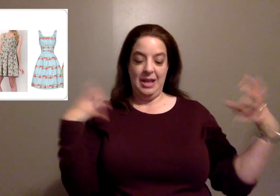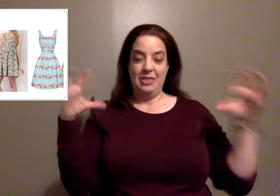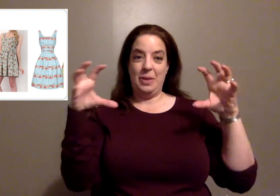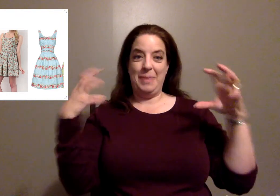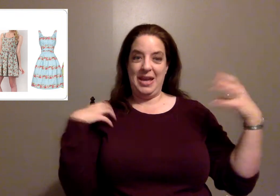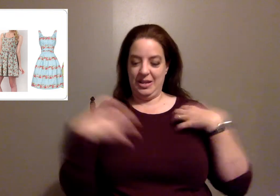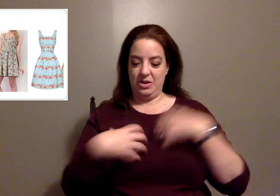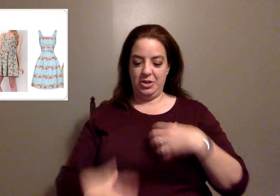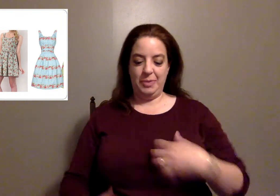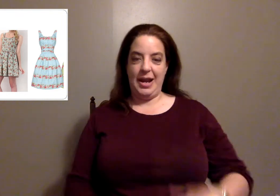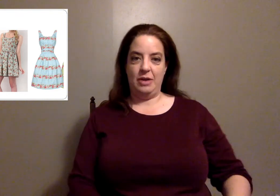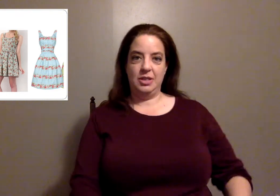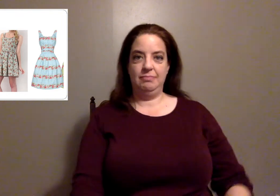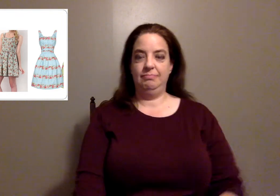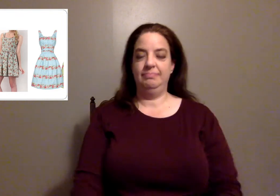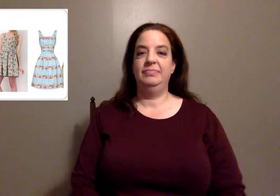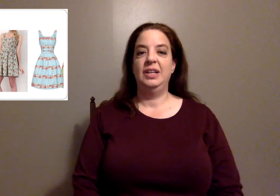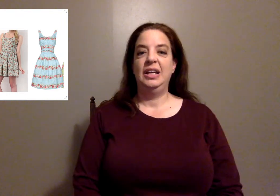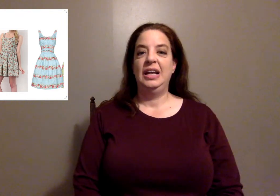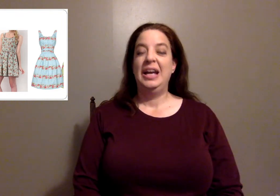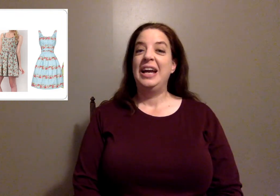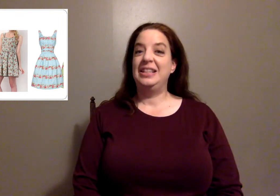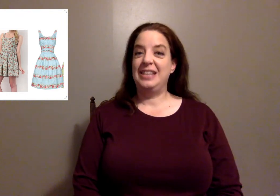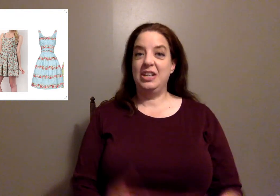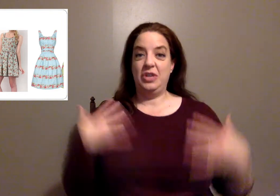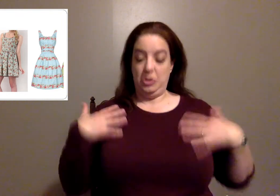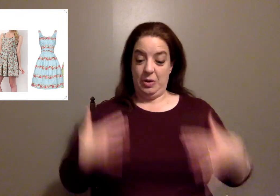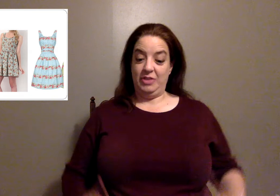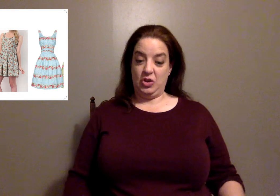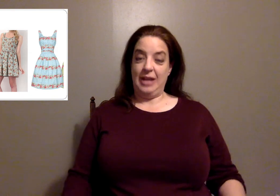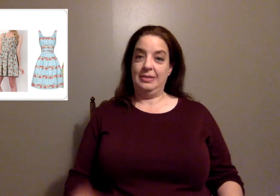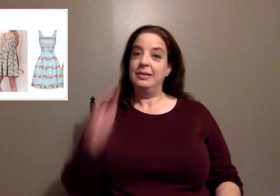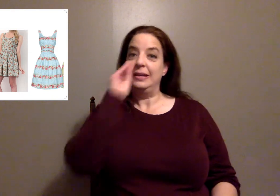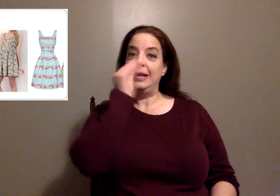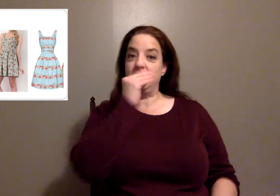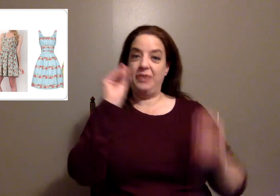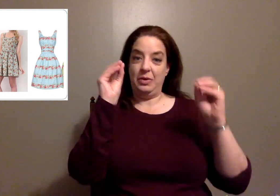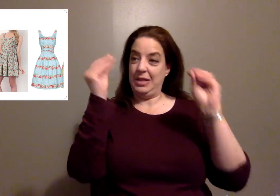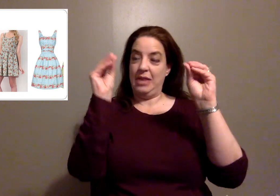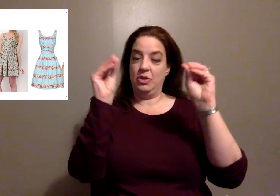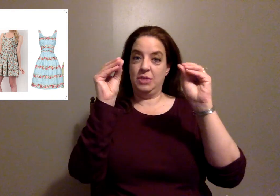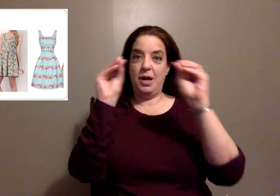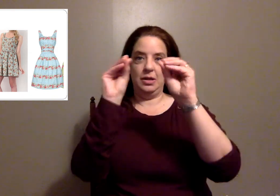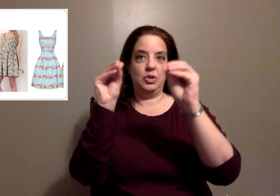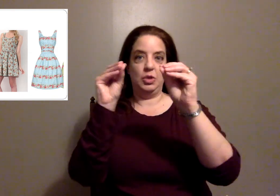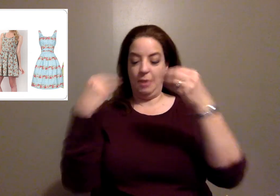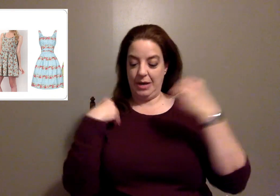they're big and they're all spread out. And the second dress, you have a dress, it has flowers and they're smaller, so a smaller hand